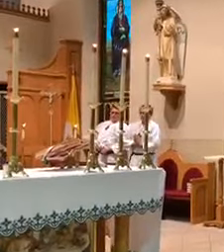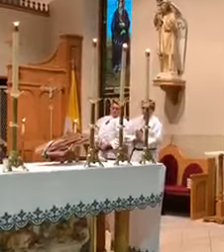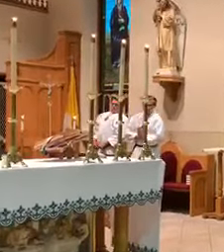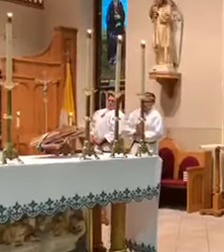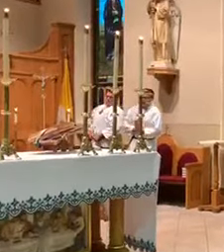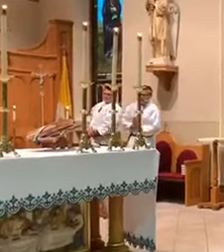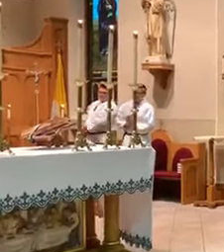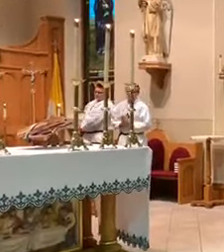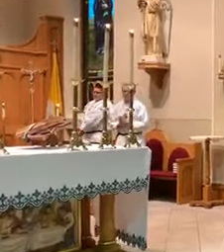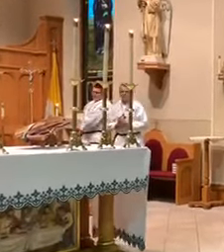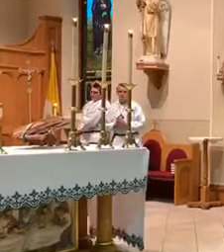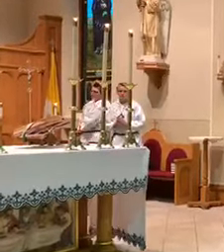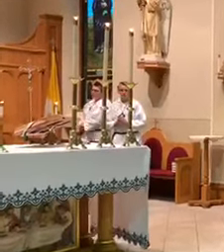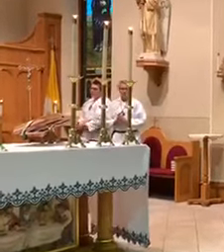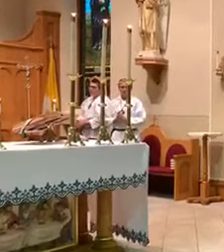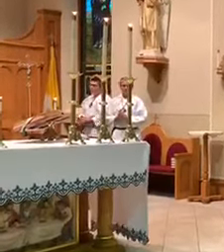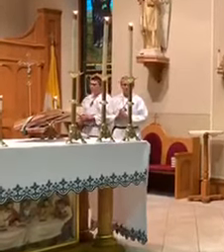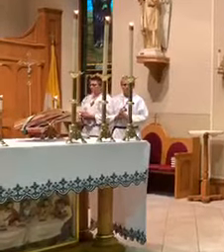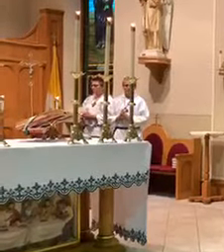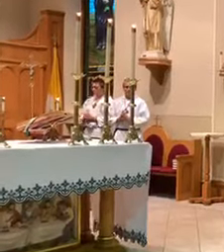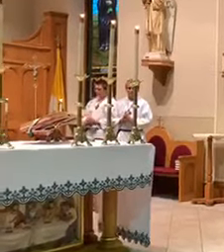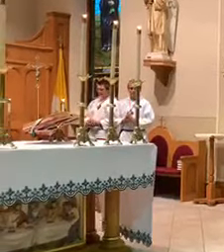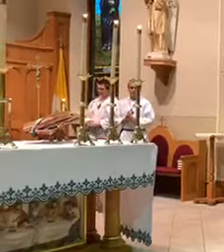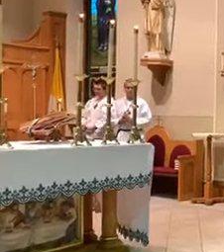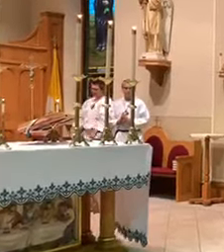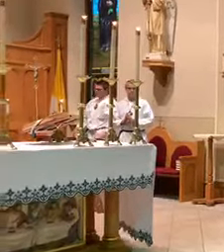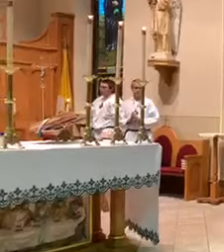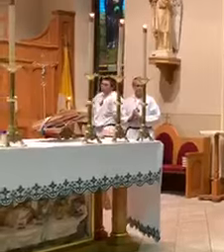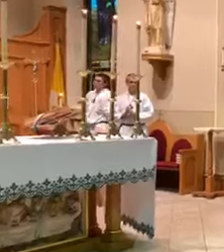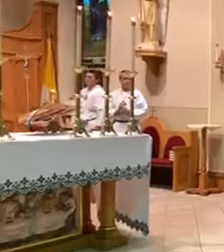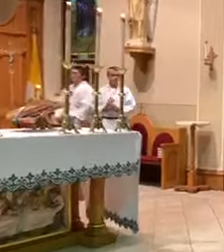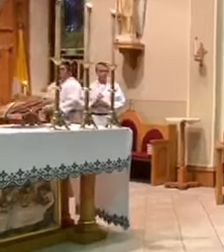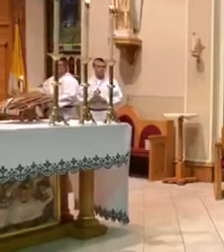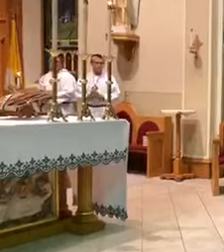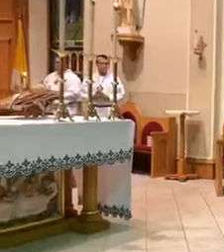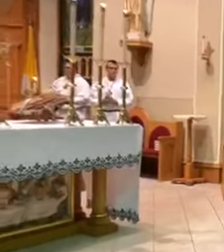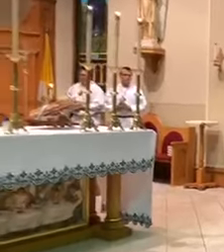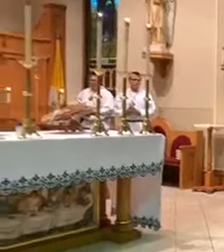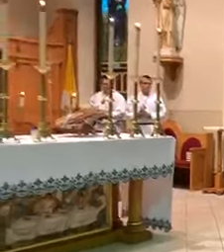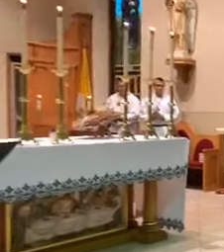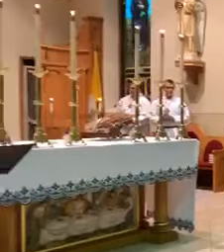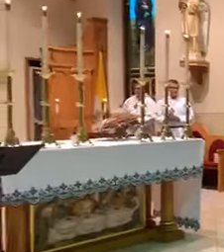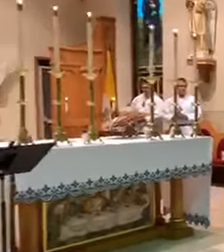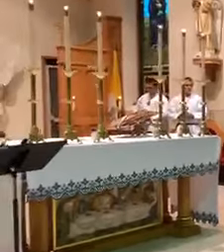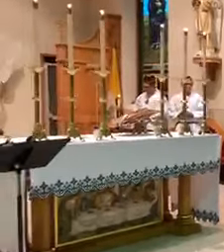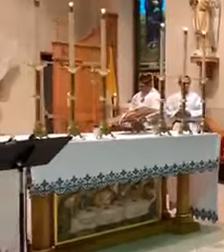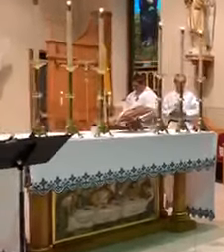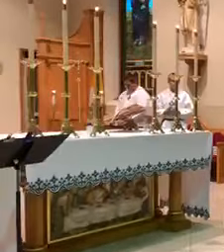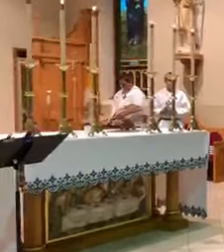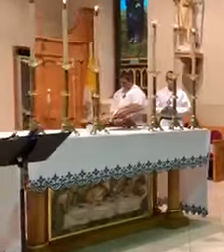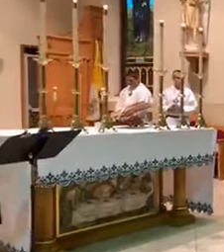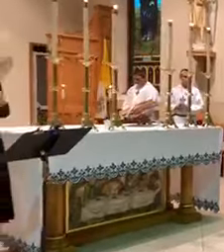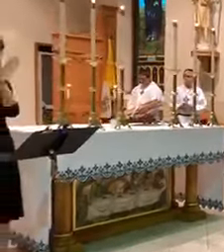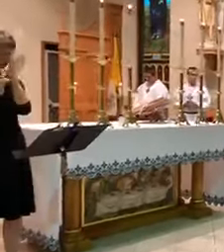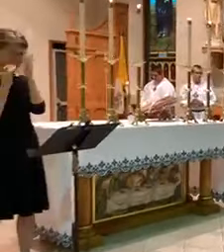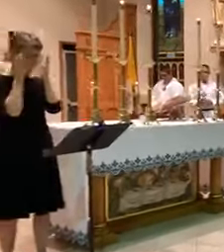Please join now as we pray our Nicene Creed together. If you need the words, they are on the inside cover of your